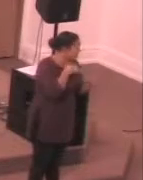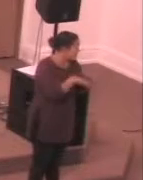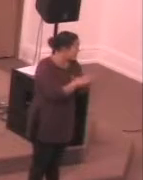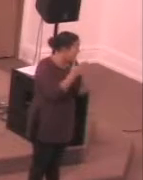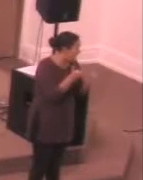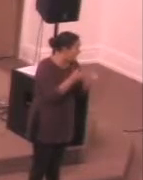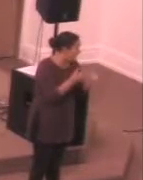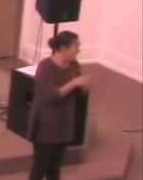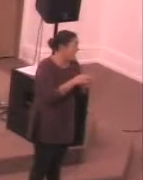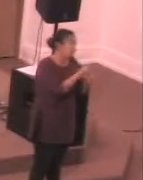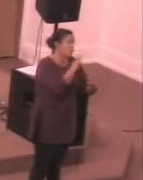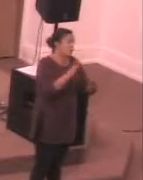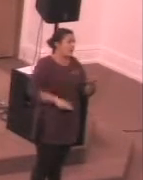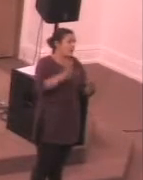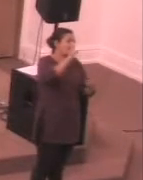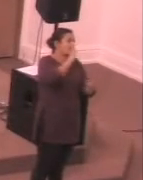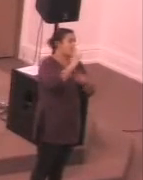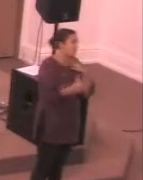Jesus Christ.